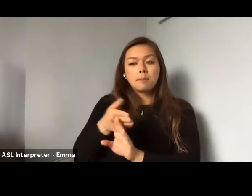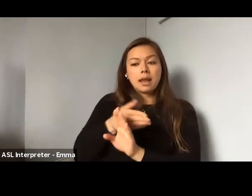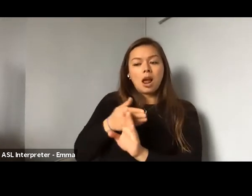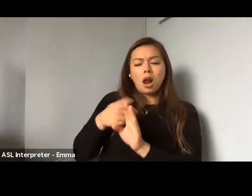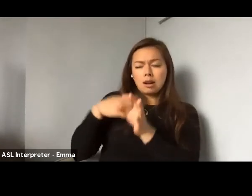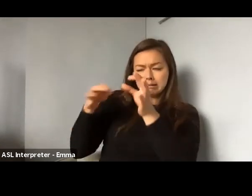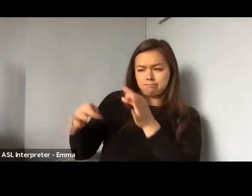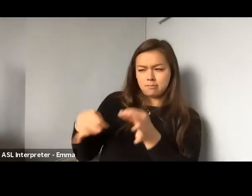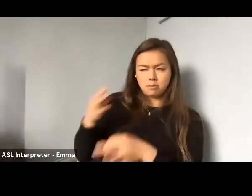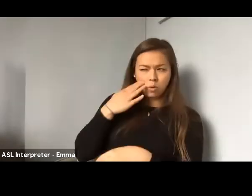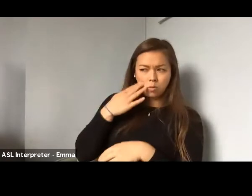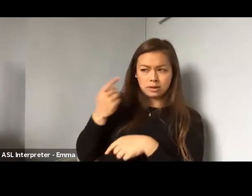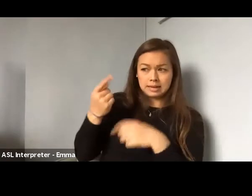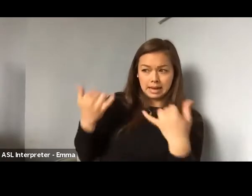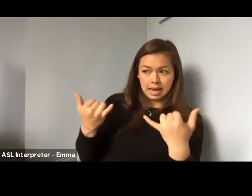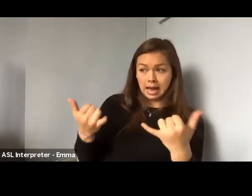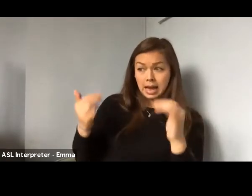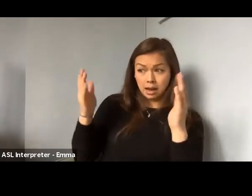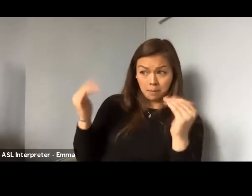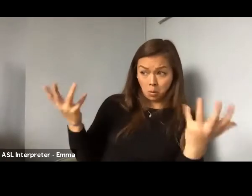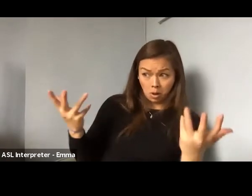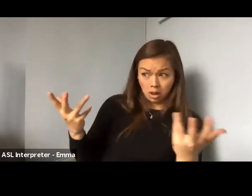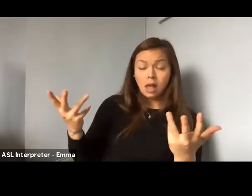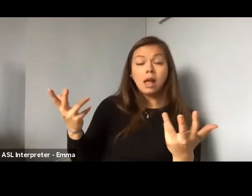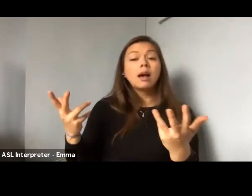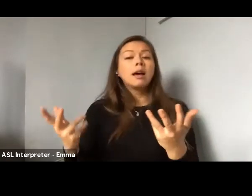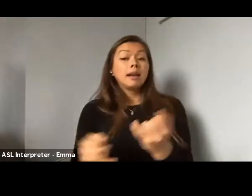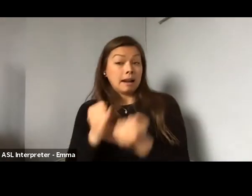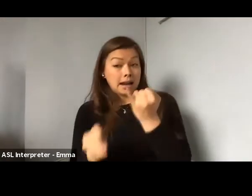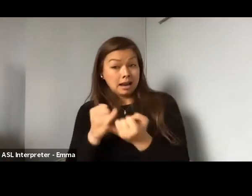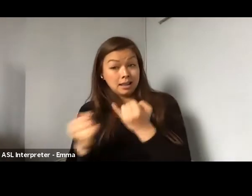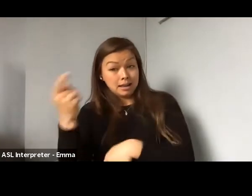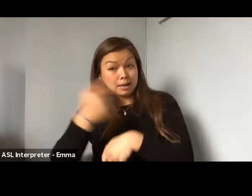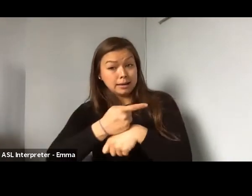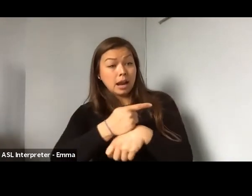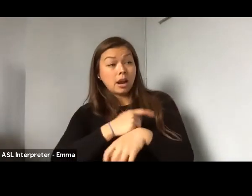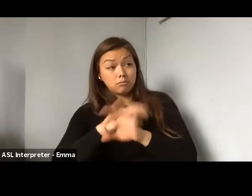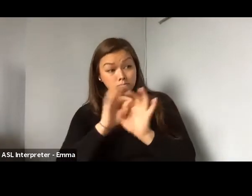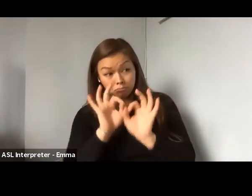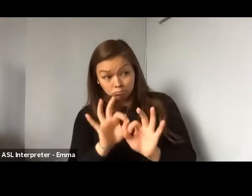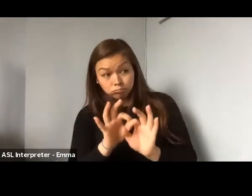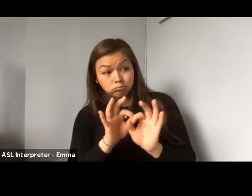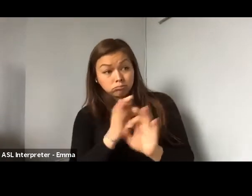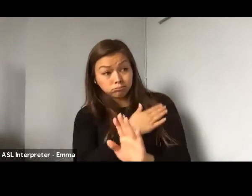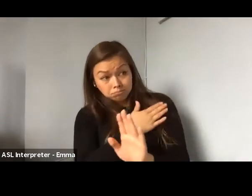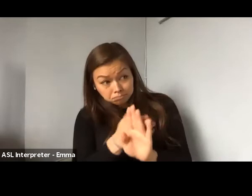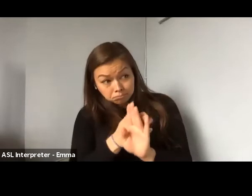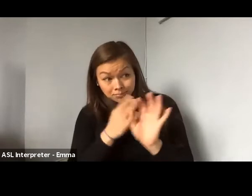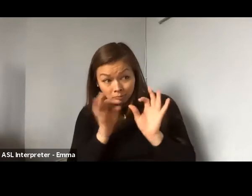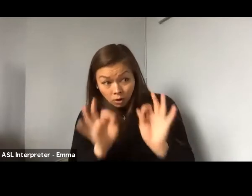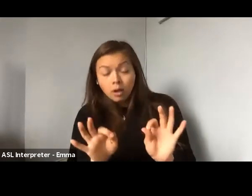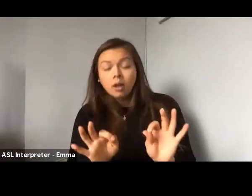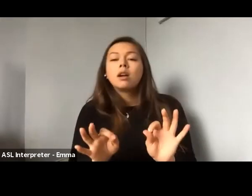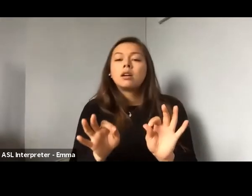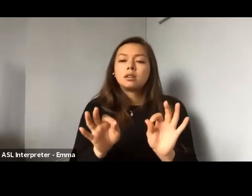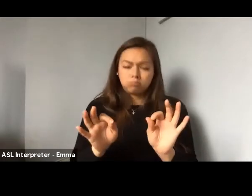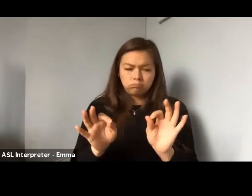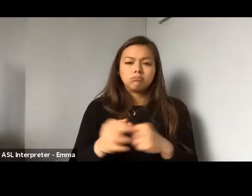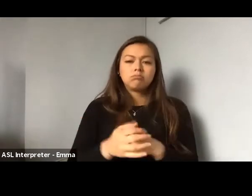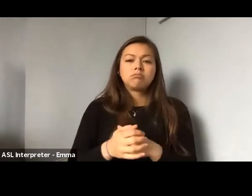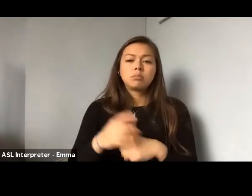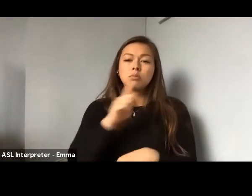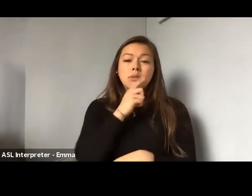every participant was doing all right. This was a 4-day event, so to have 25 people stay with us for 4 days,